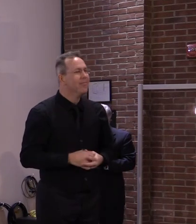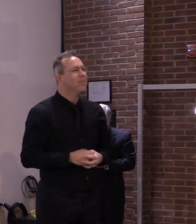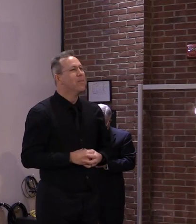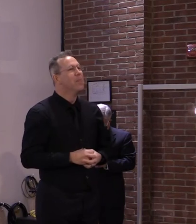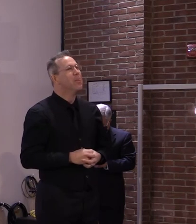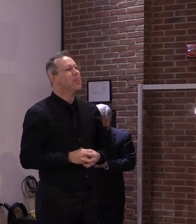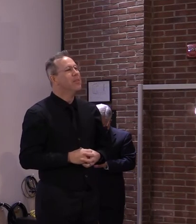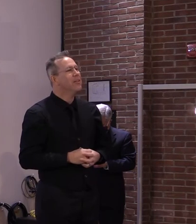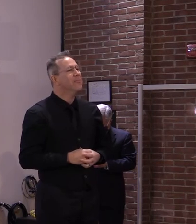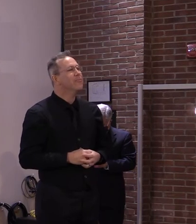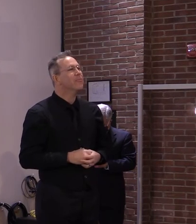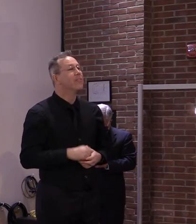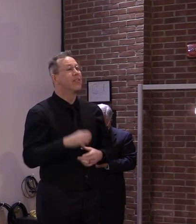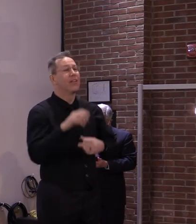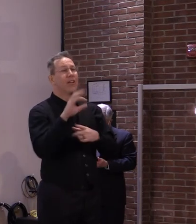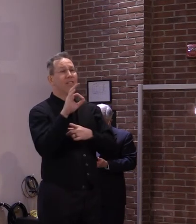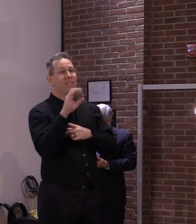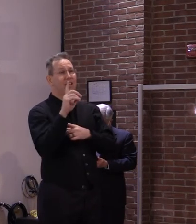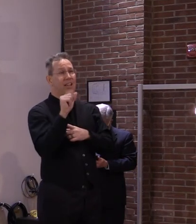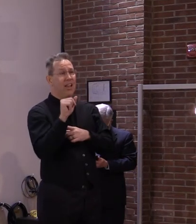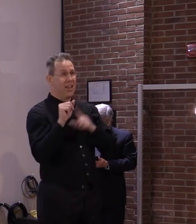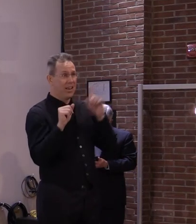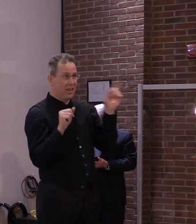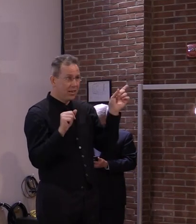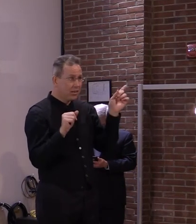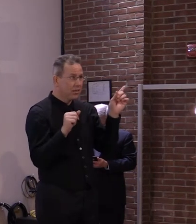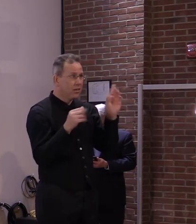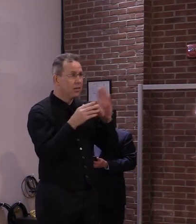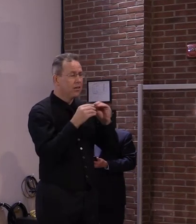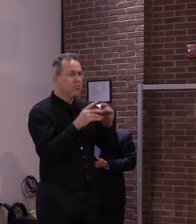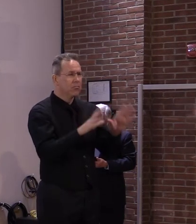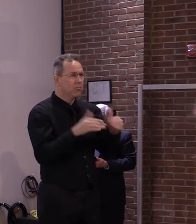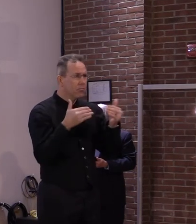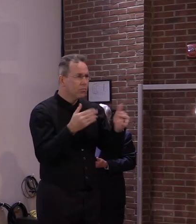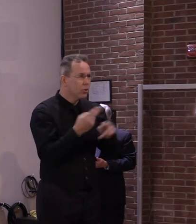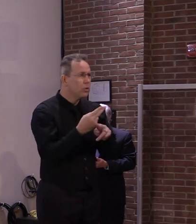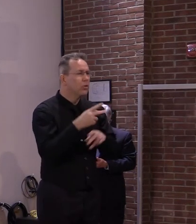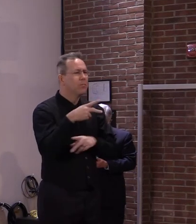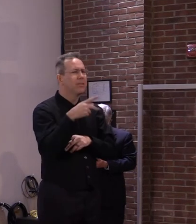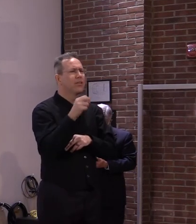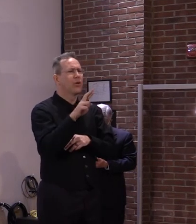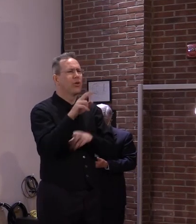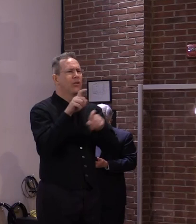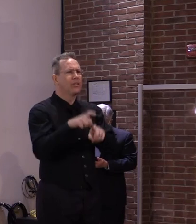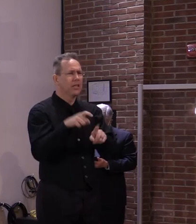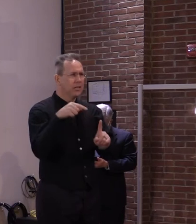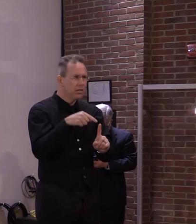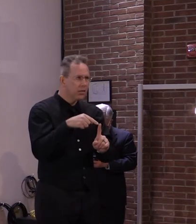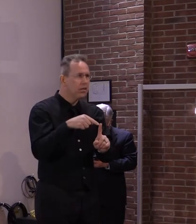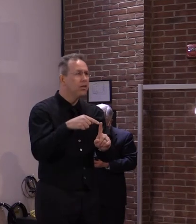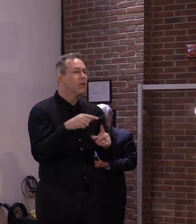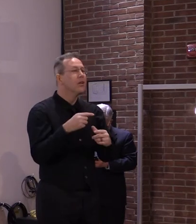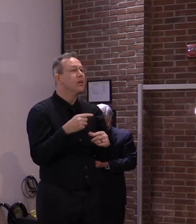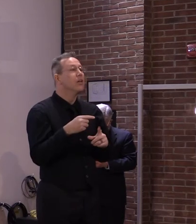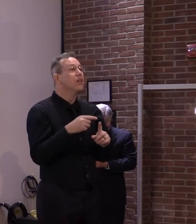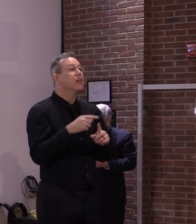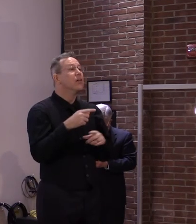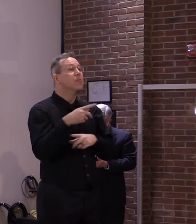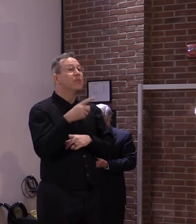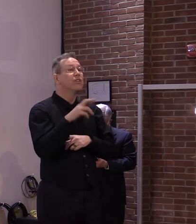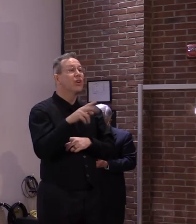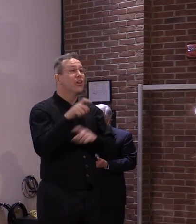the fda has given to all of the pcr tests this is considered to be a qualitative test not a quantitative